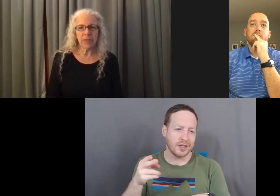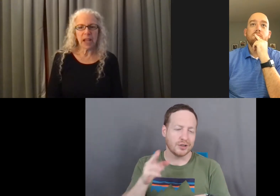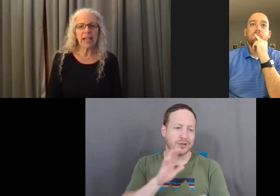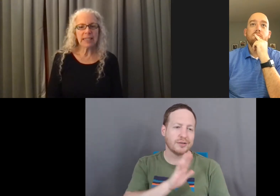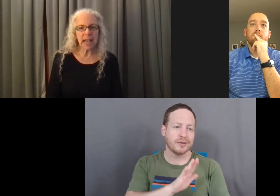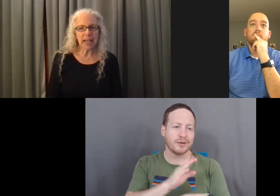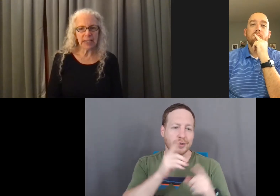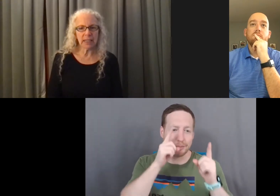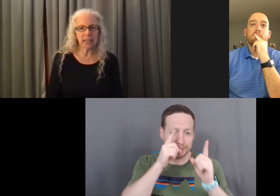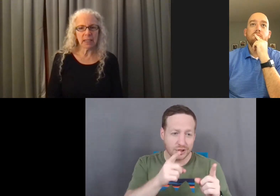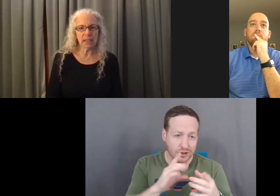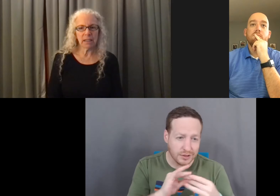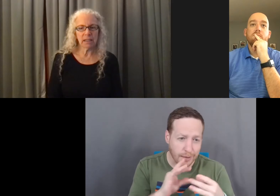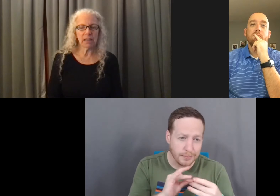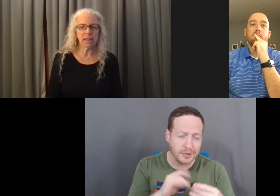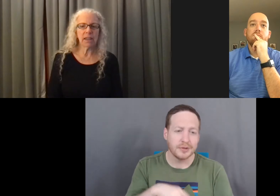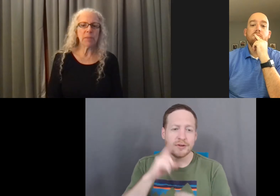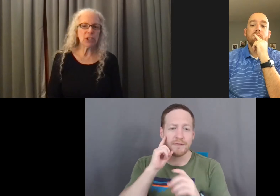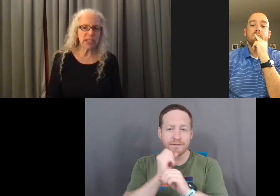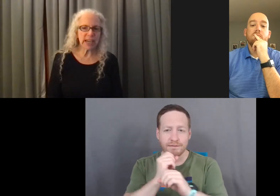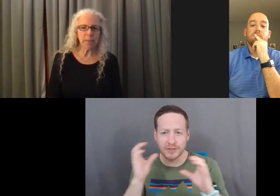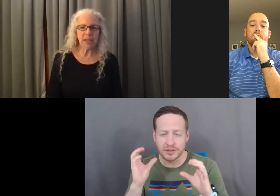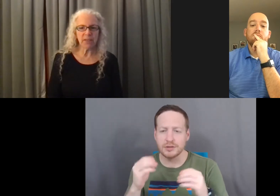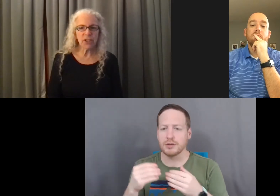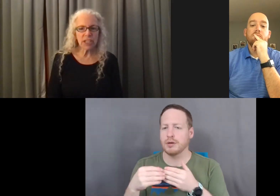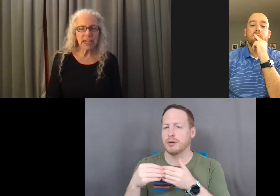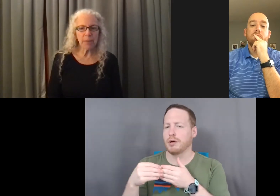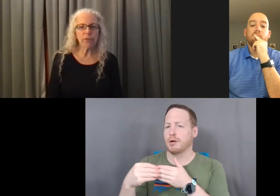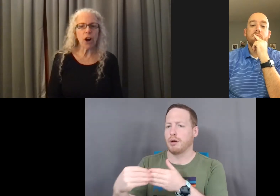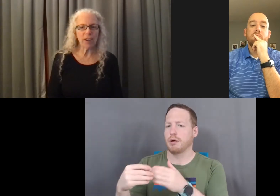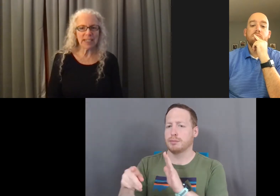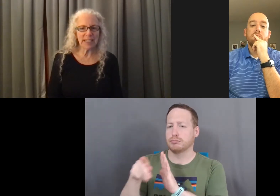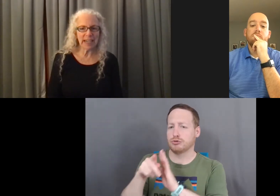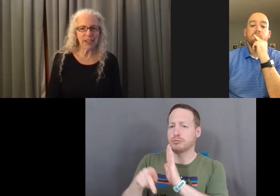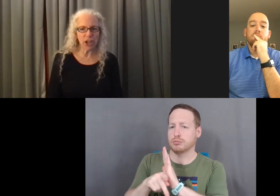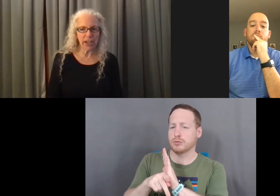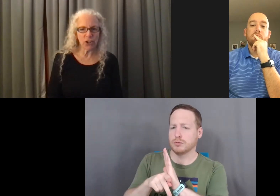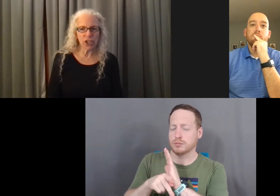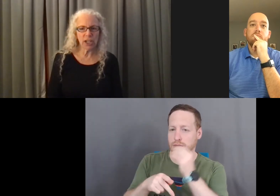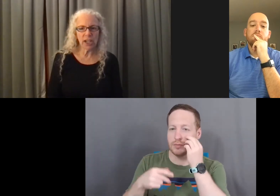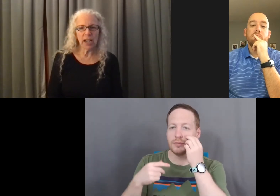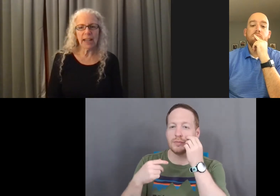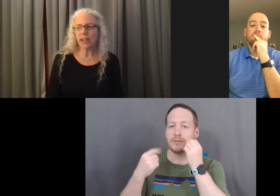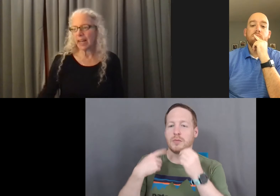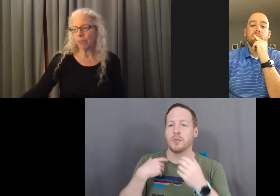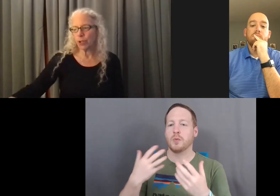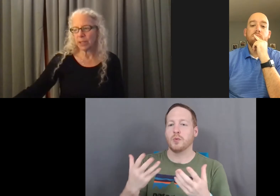I signed the mission statement, the vision statement for RICDHH and the guiding